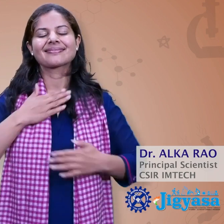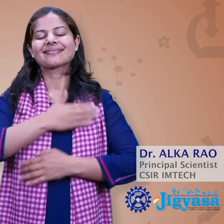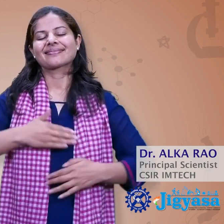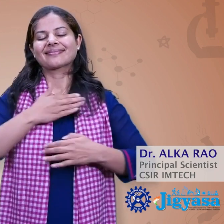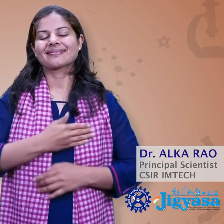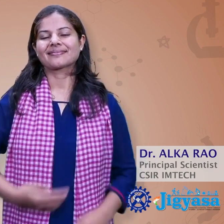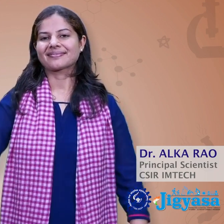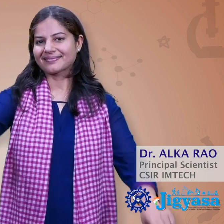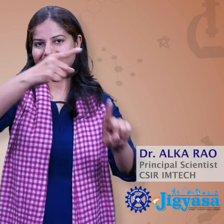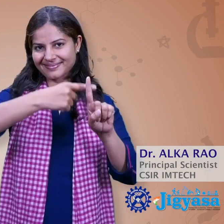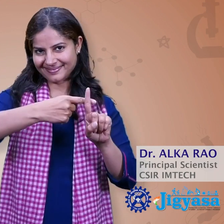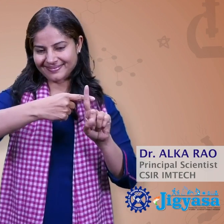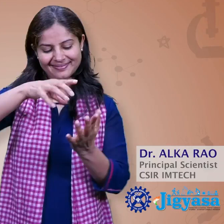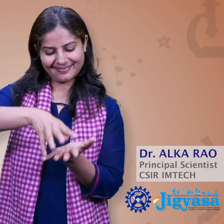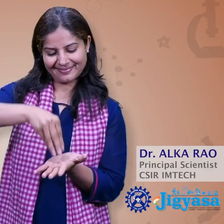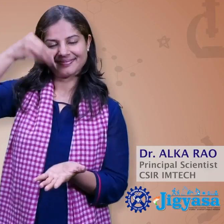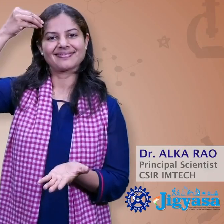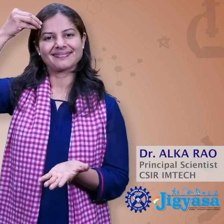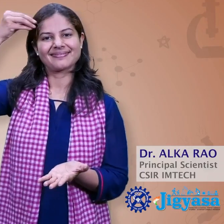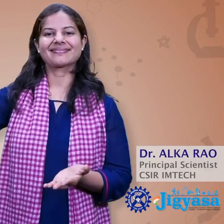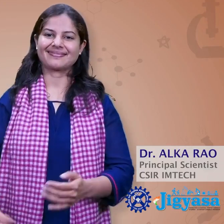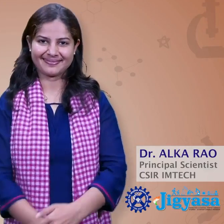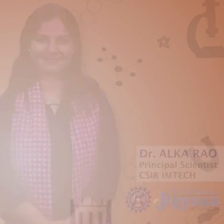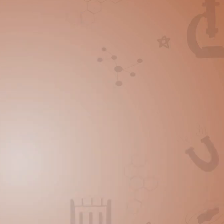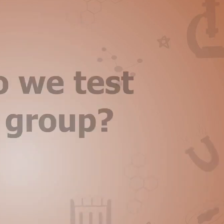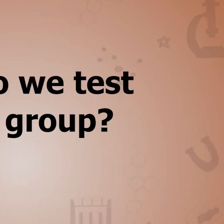hope you enjoy and learn with us.